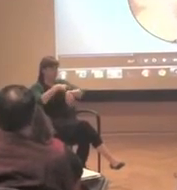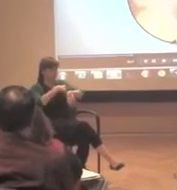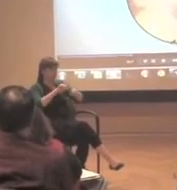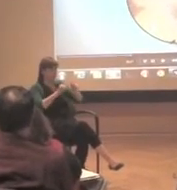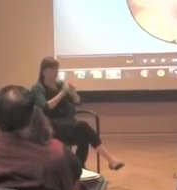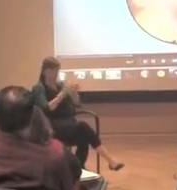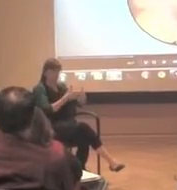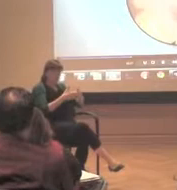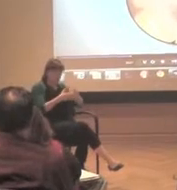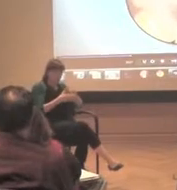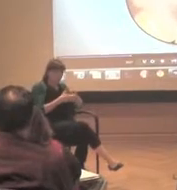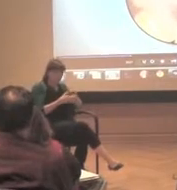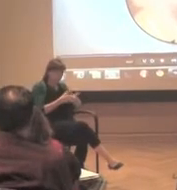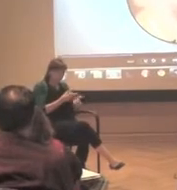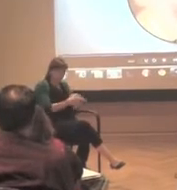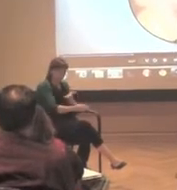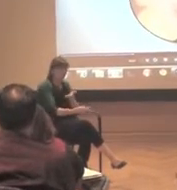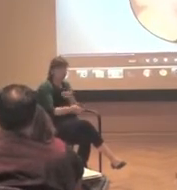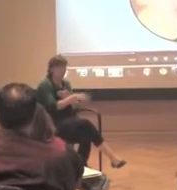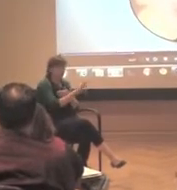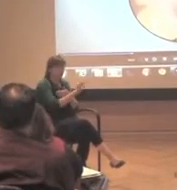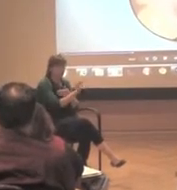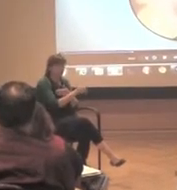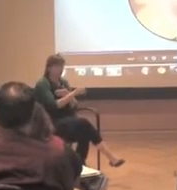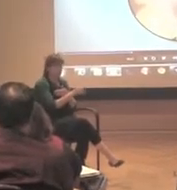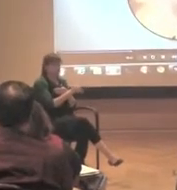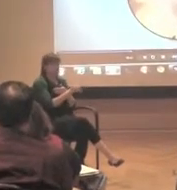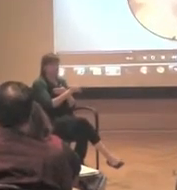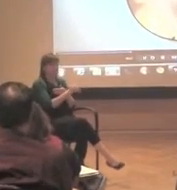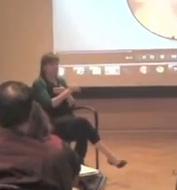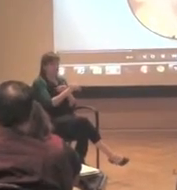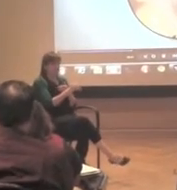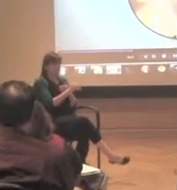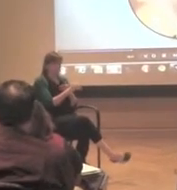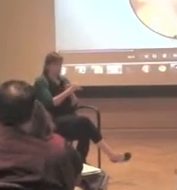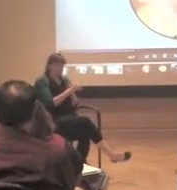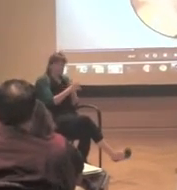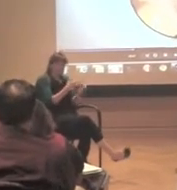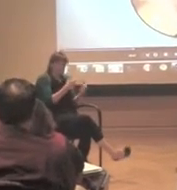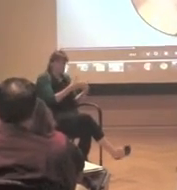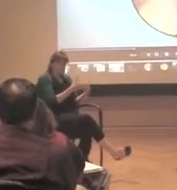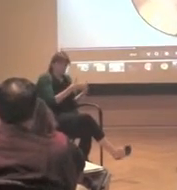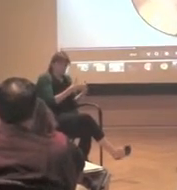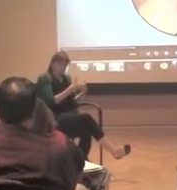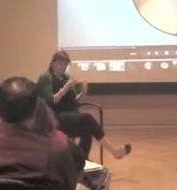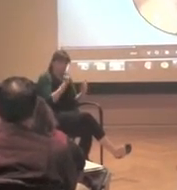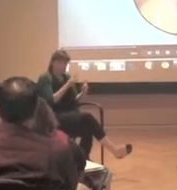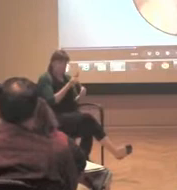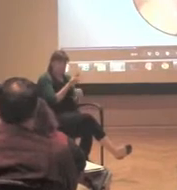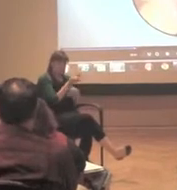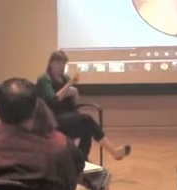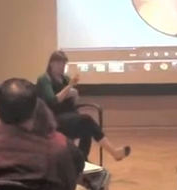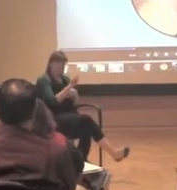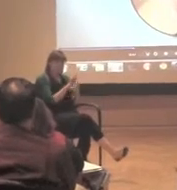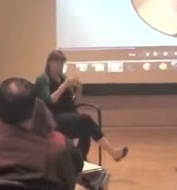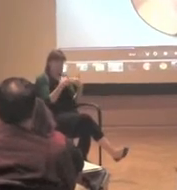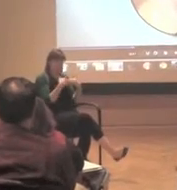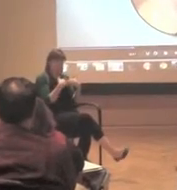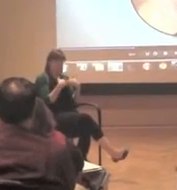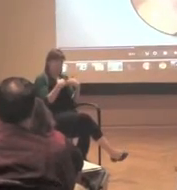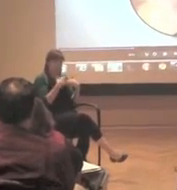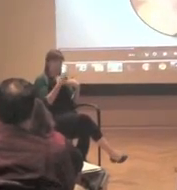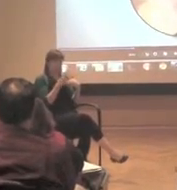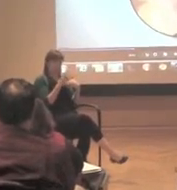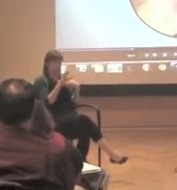babies. And 90% of hydrocephalus is from babies. So it's really rare to get hydrocephalus as an